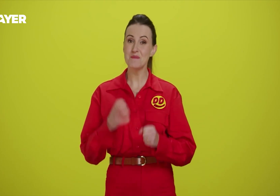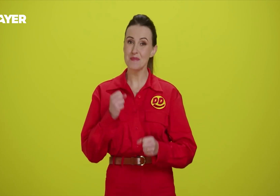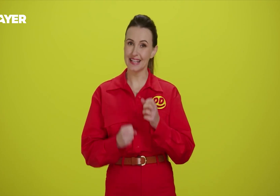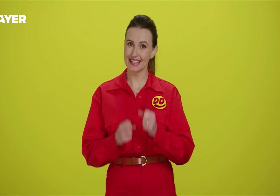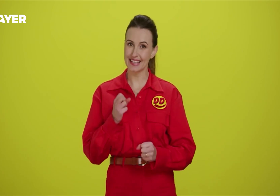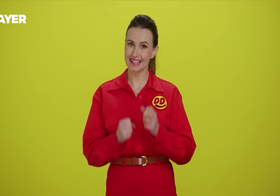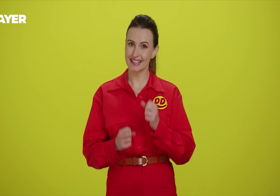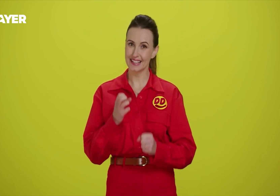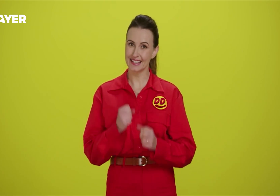Milk.